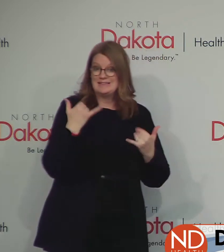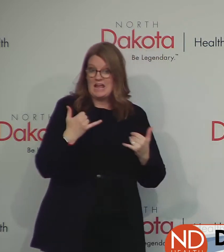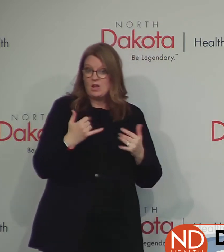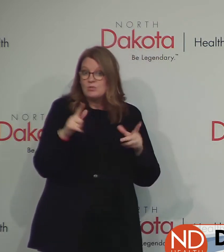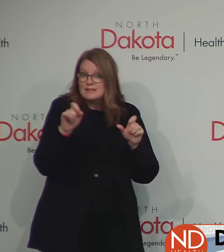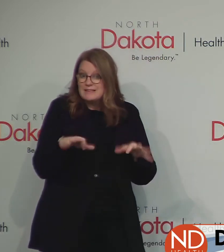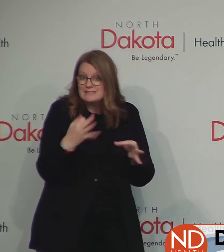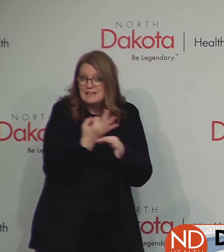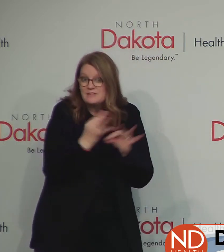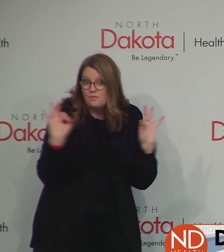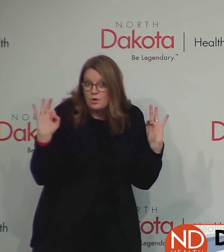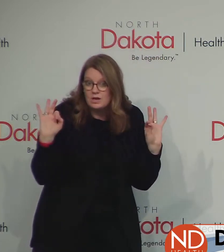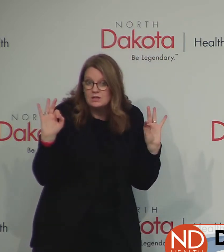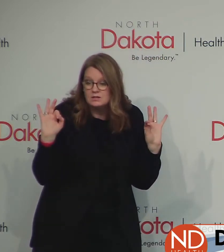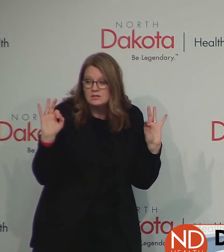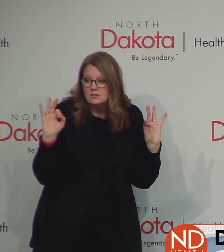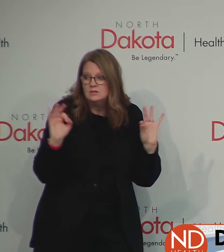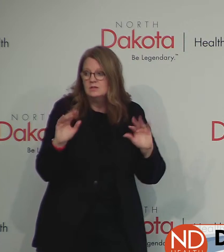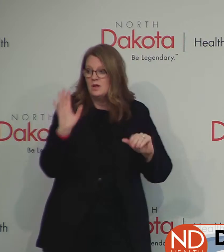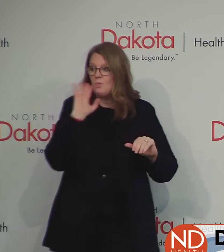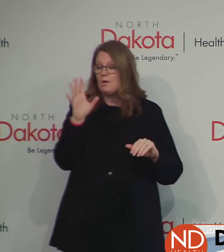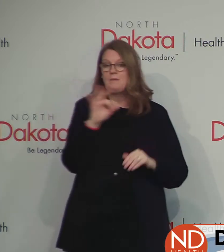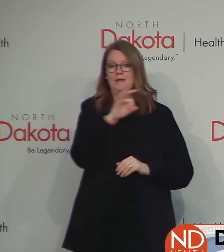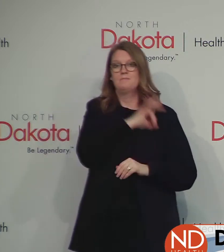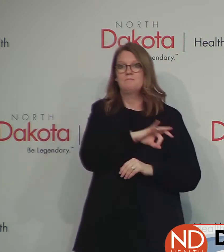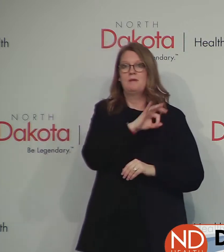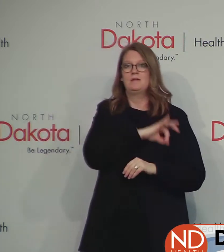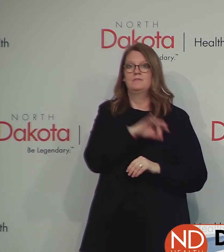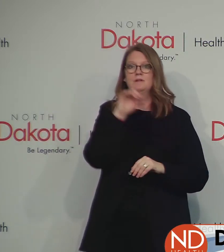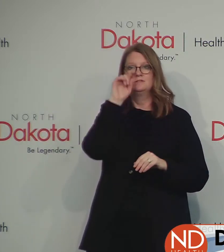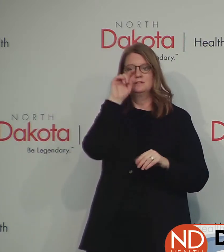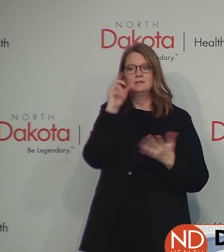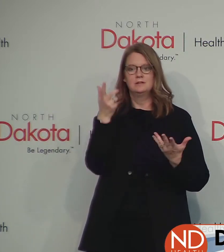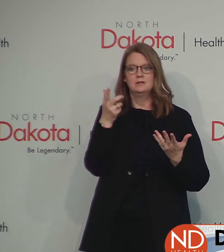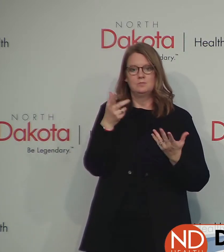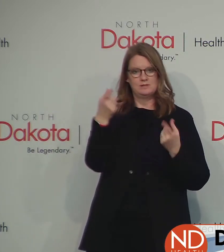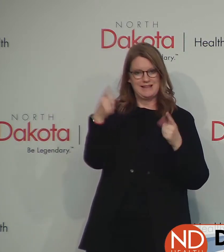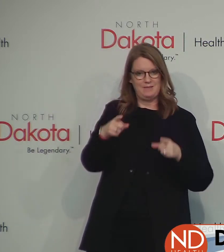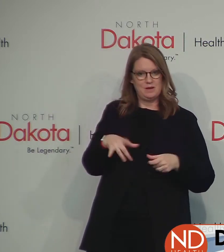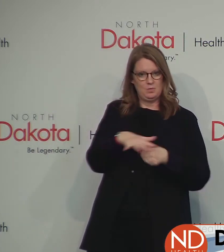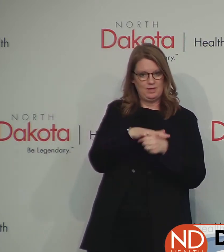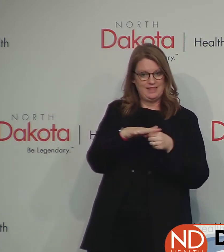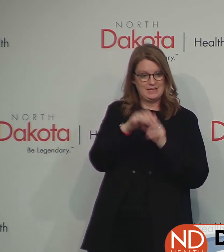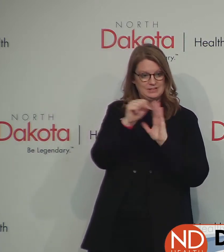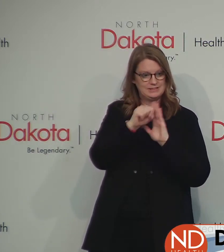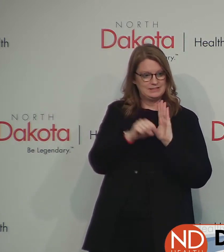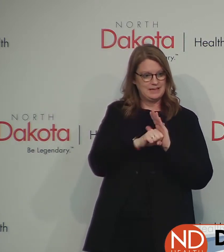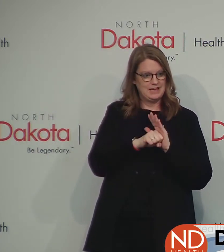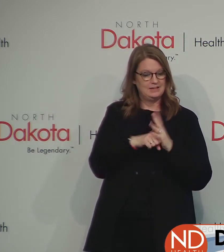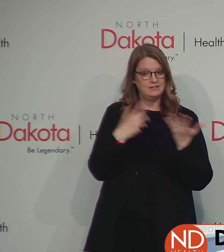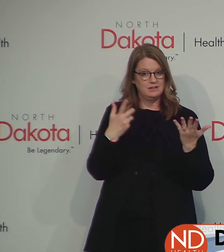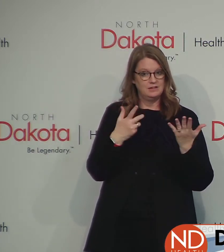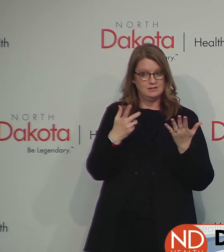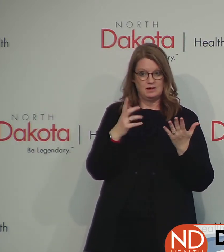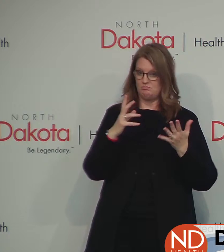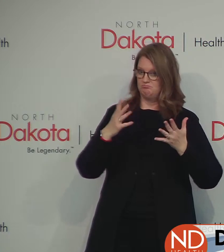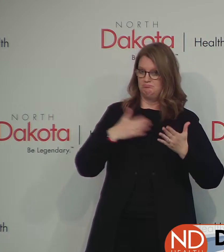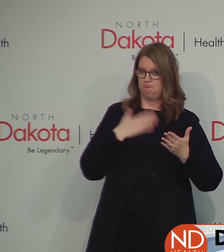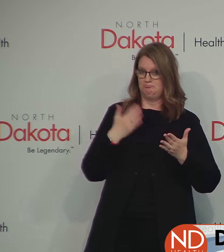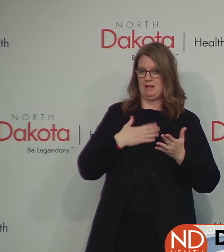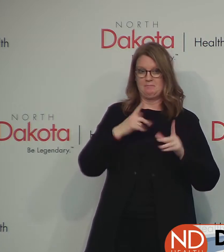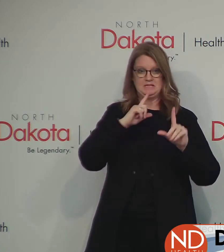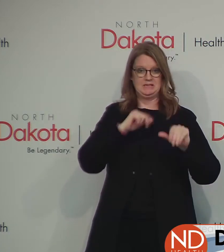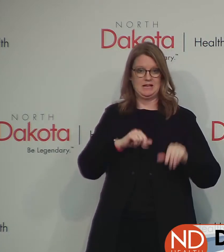time, and it definitely will help us have a better picture of what's going on within our state. And I can stick around for any questions you may